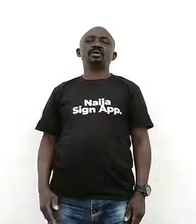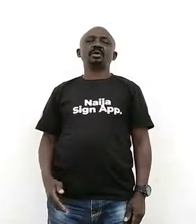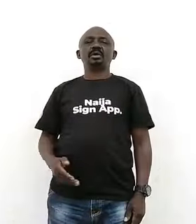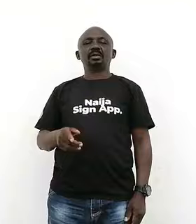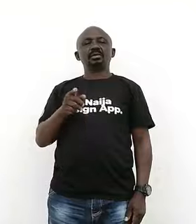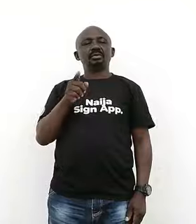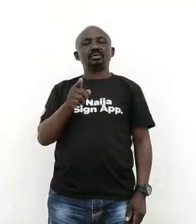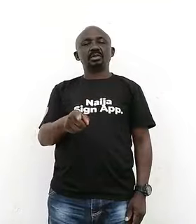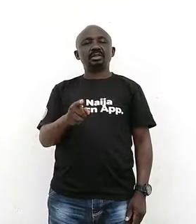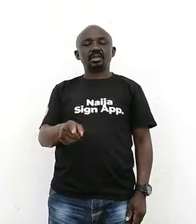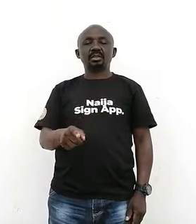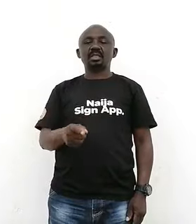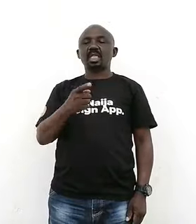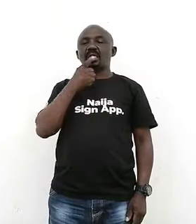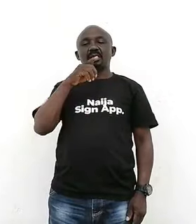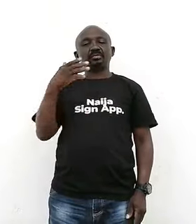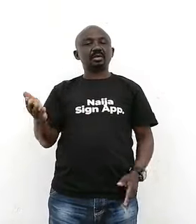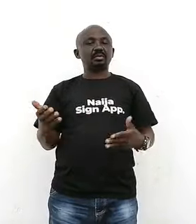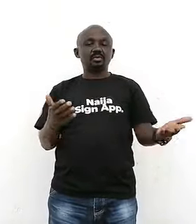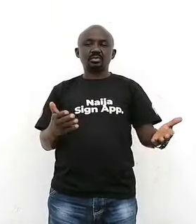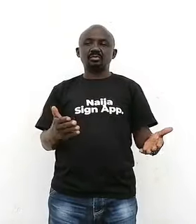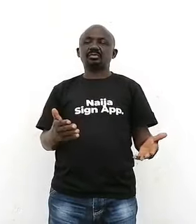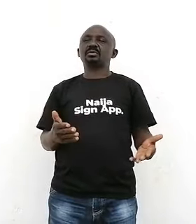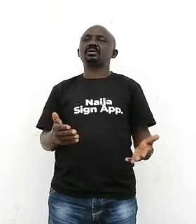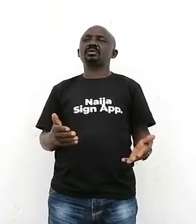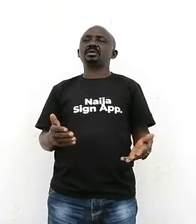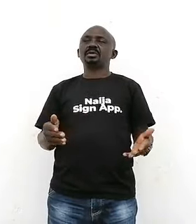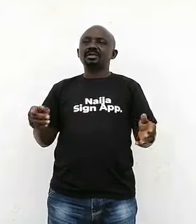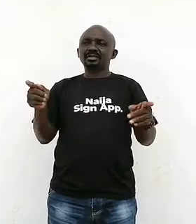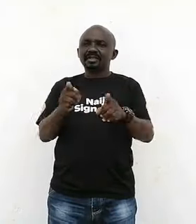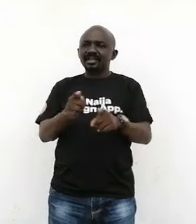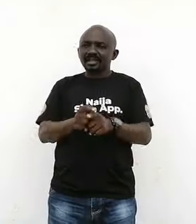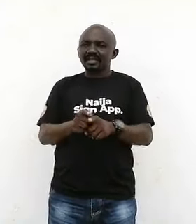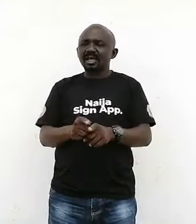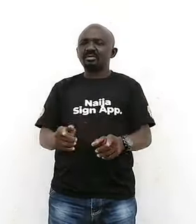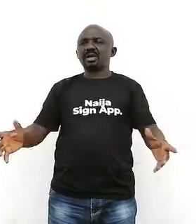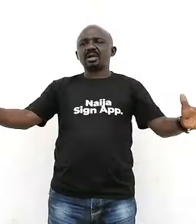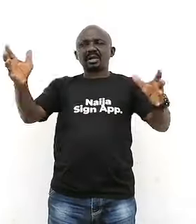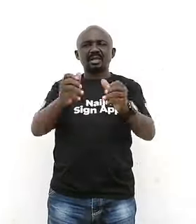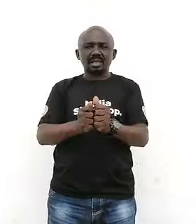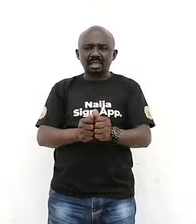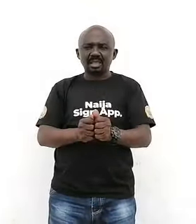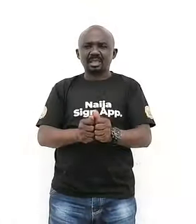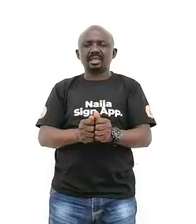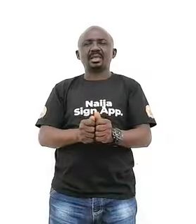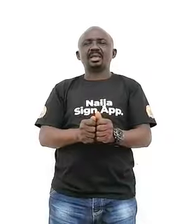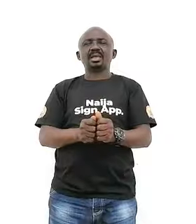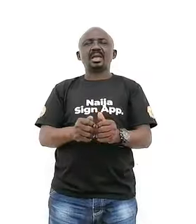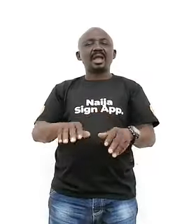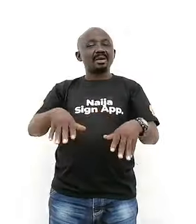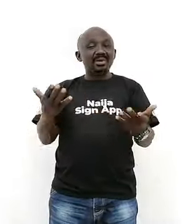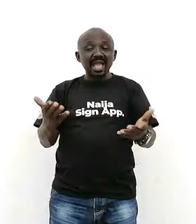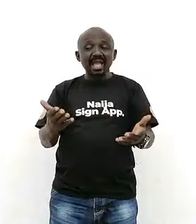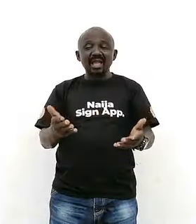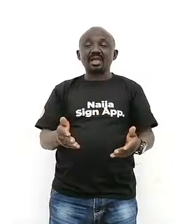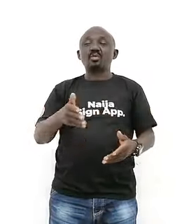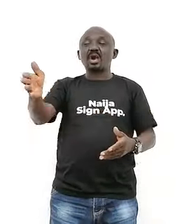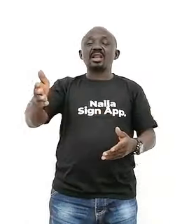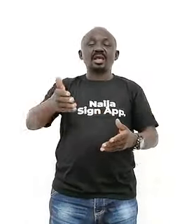British Empire, the British colonists. Nigeria was put together in 1914. Before then, we had a people who were